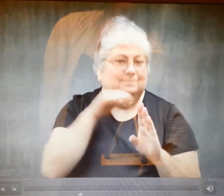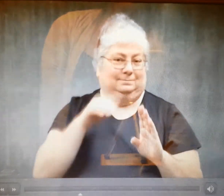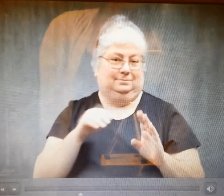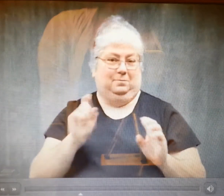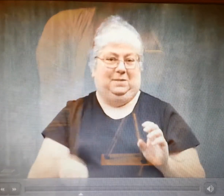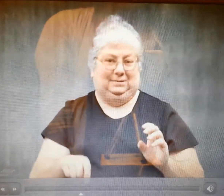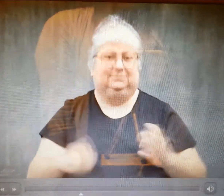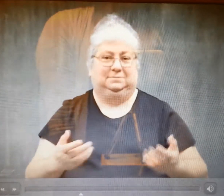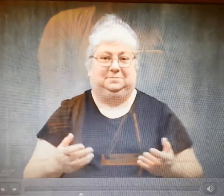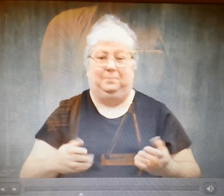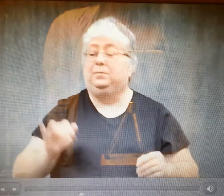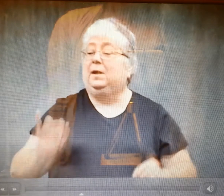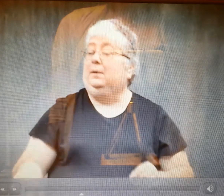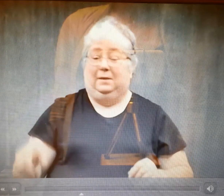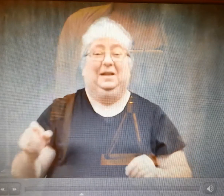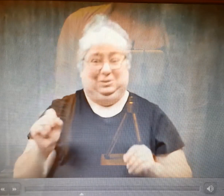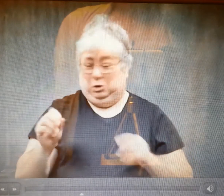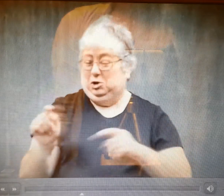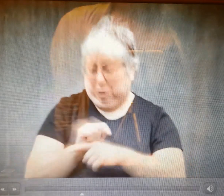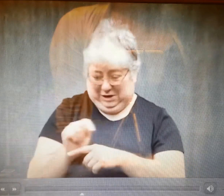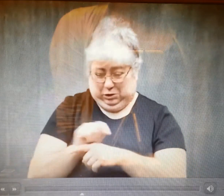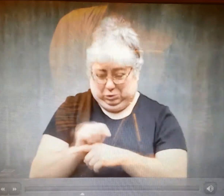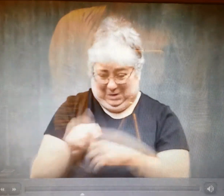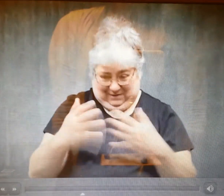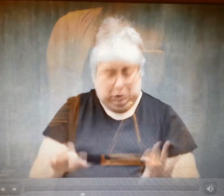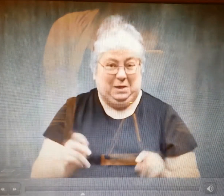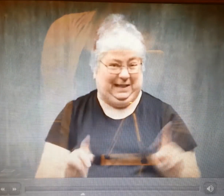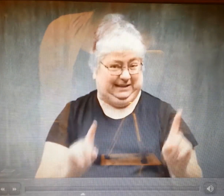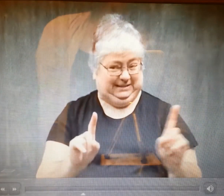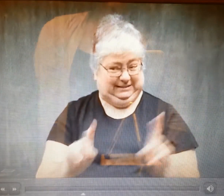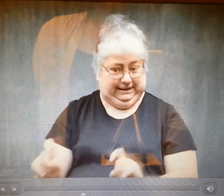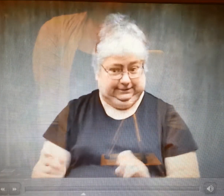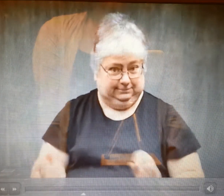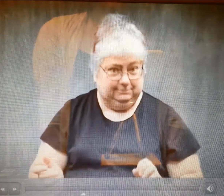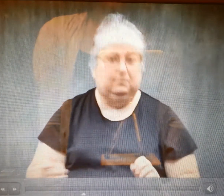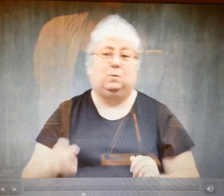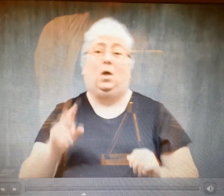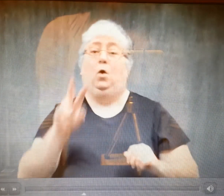them sit down next to it and tap the container with their nose. After the training was completed,